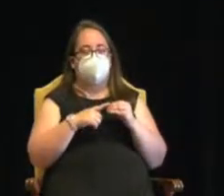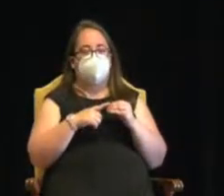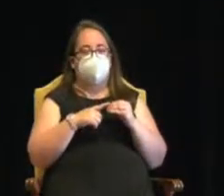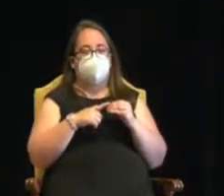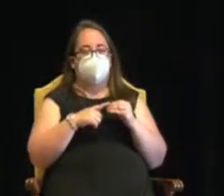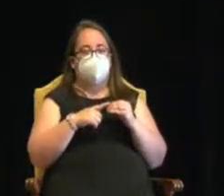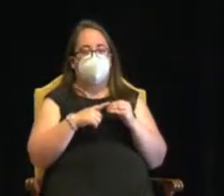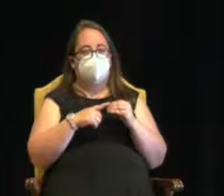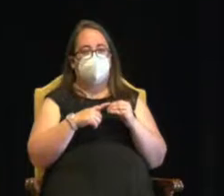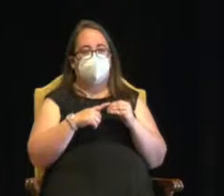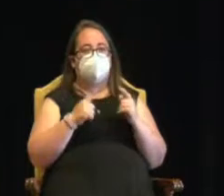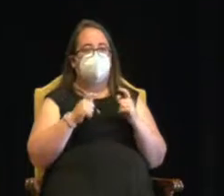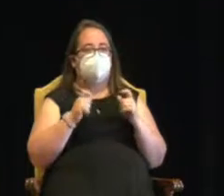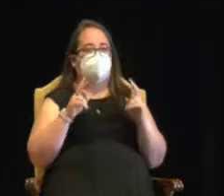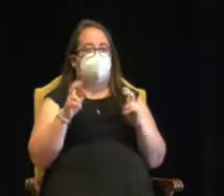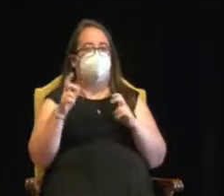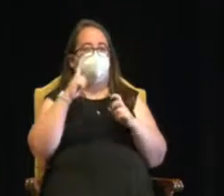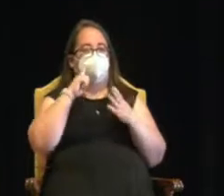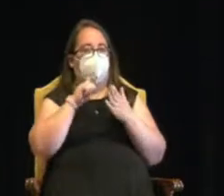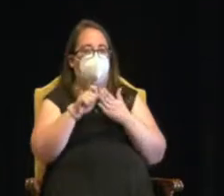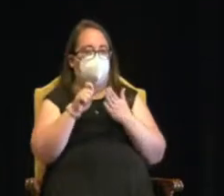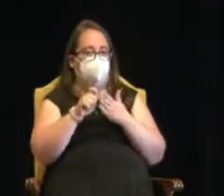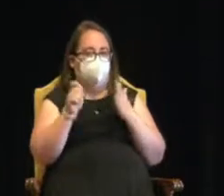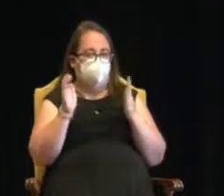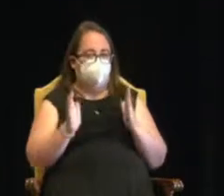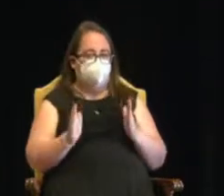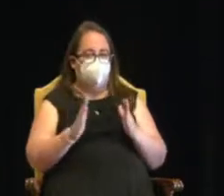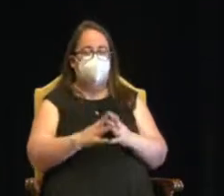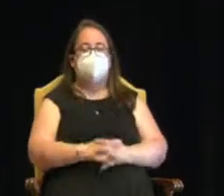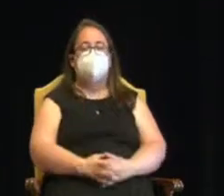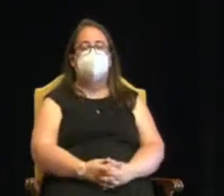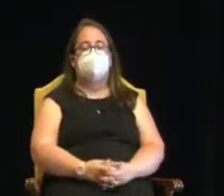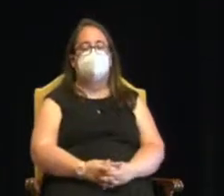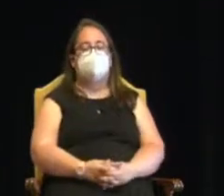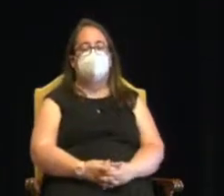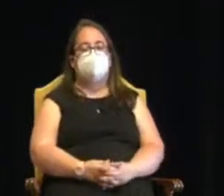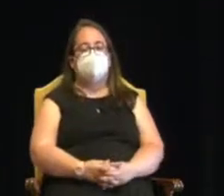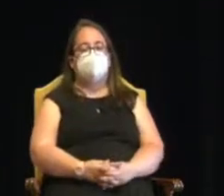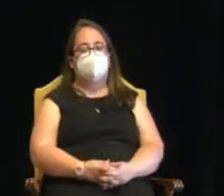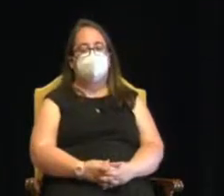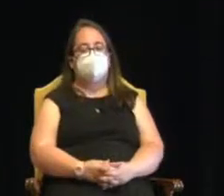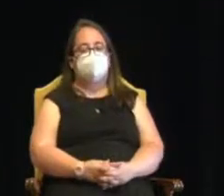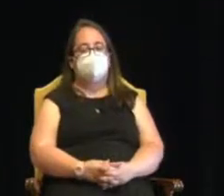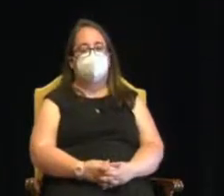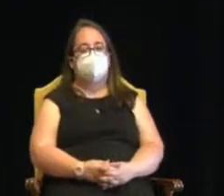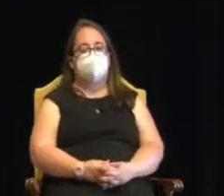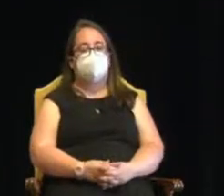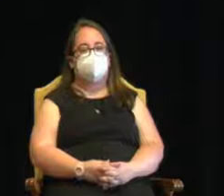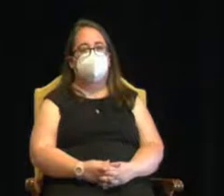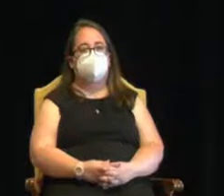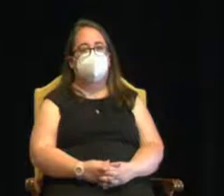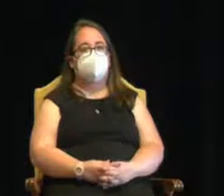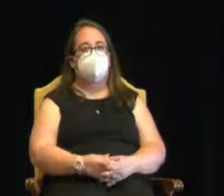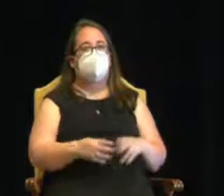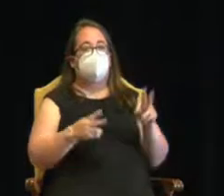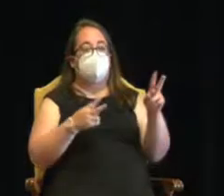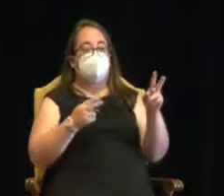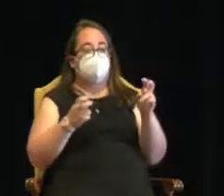this is a big topic for writers. And it's about plagiarism and